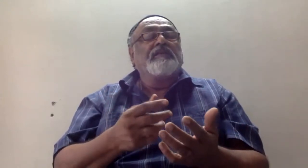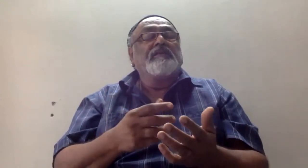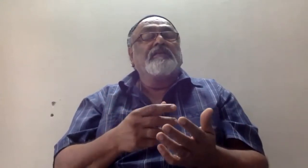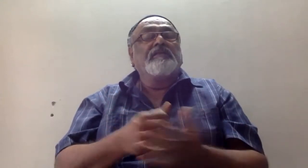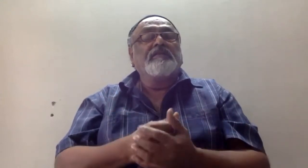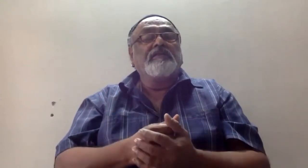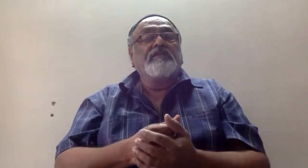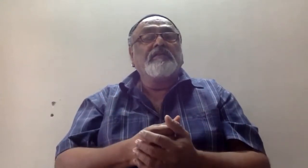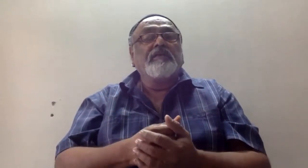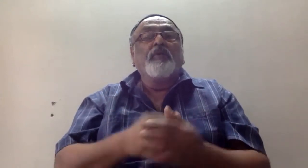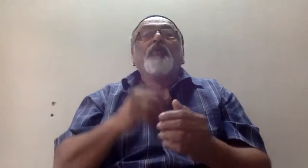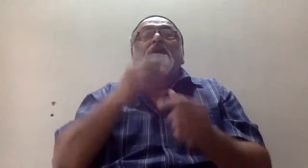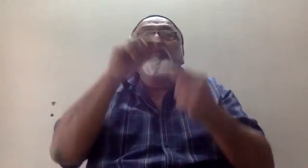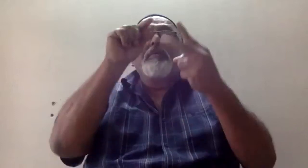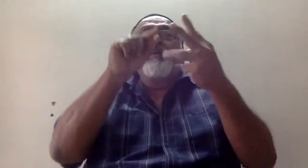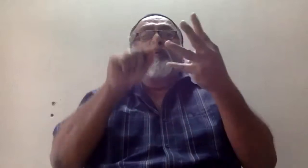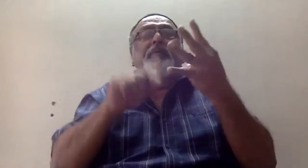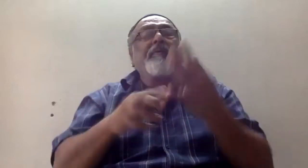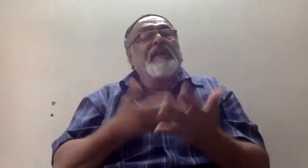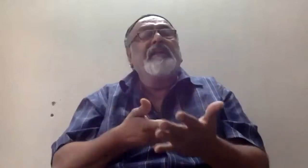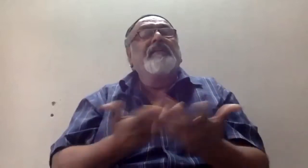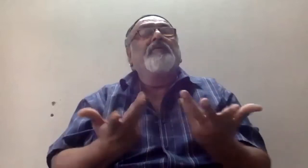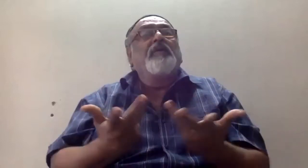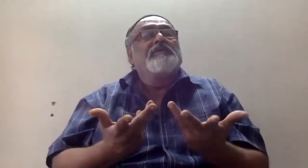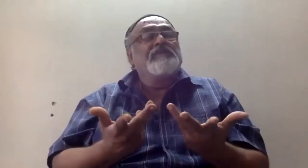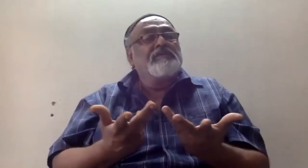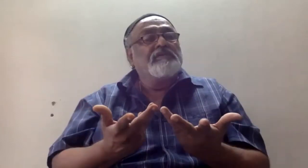include. Other thing in the courtrooms is